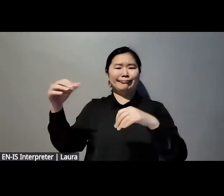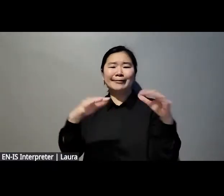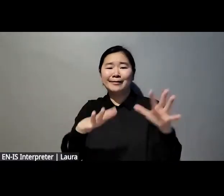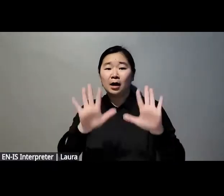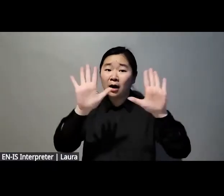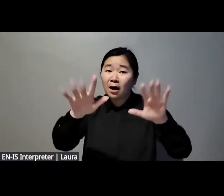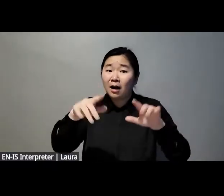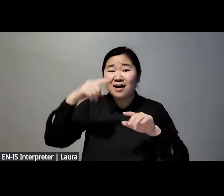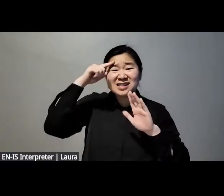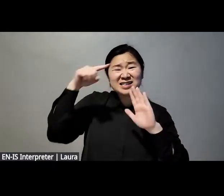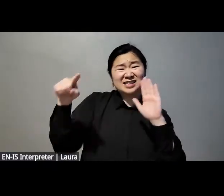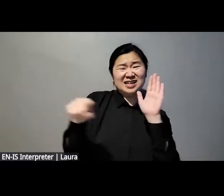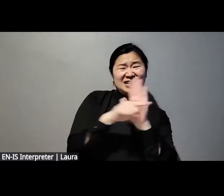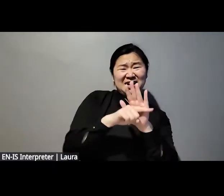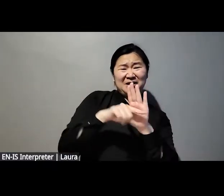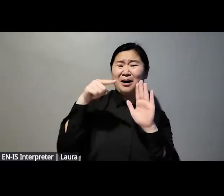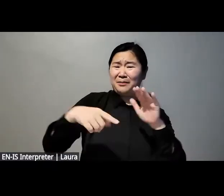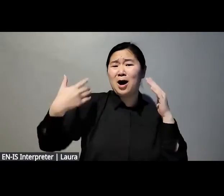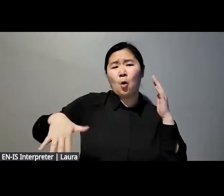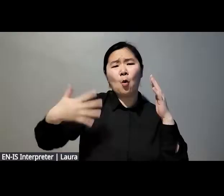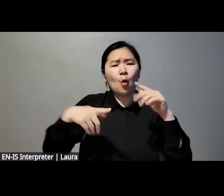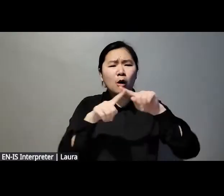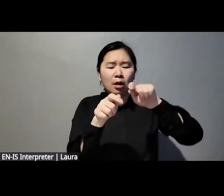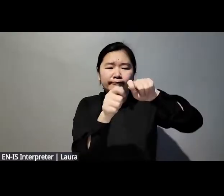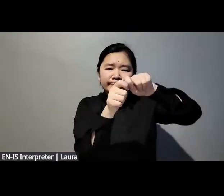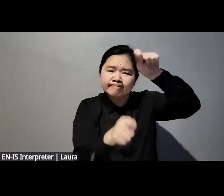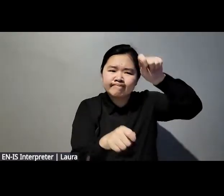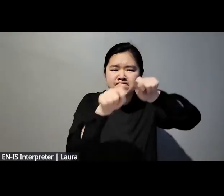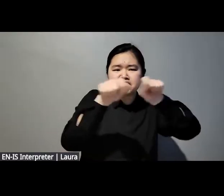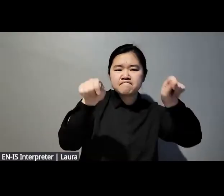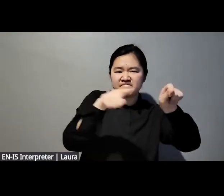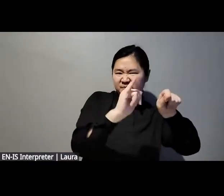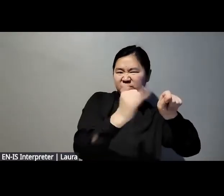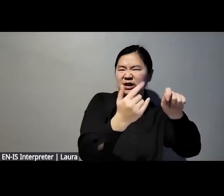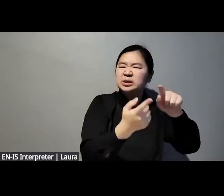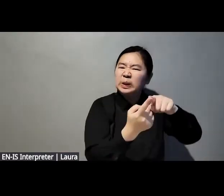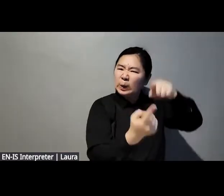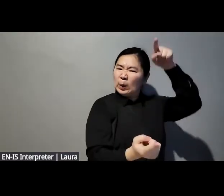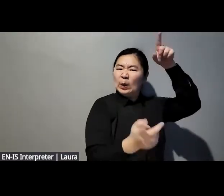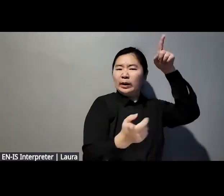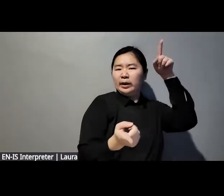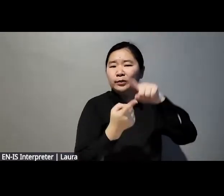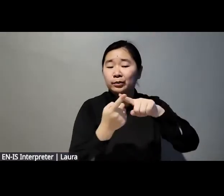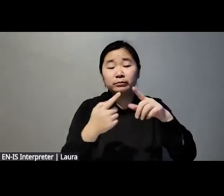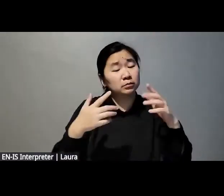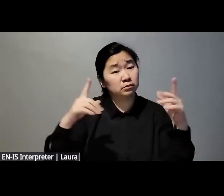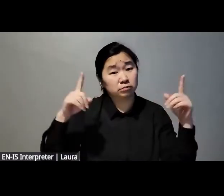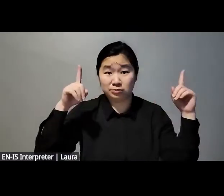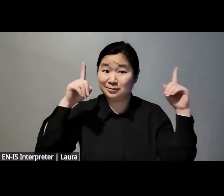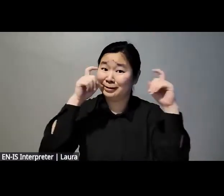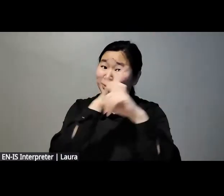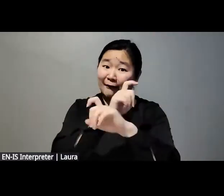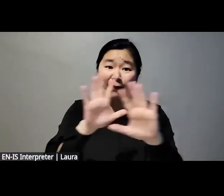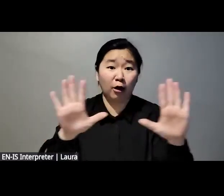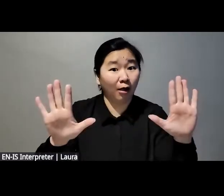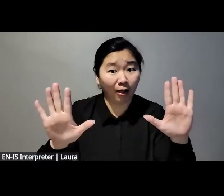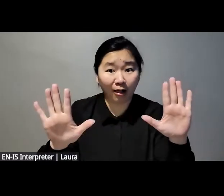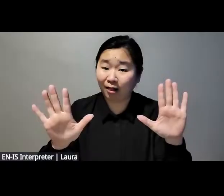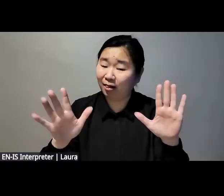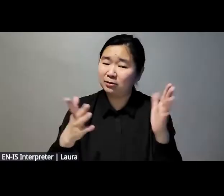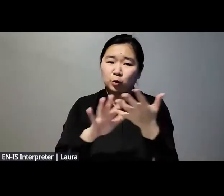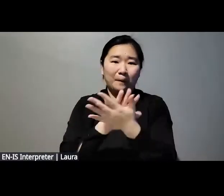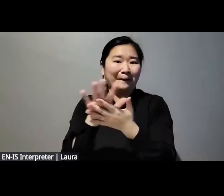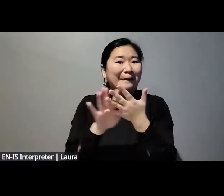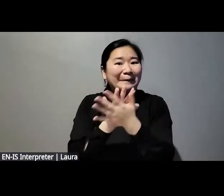of stigma and to make an effort of reducing stigma easy. More support of measurement of stigma is